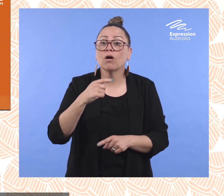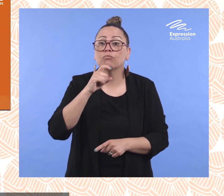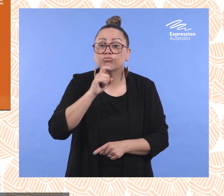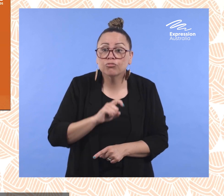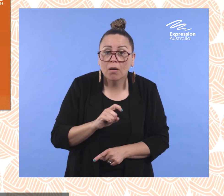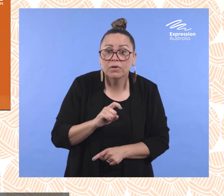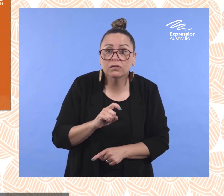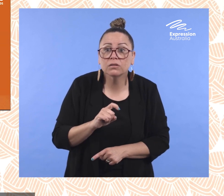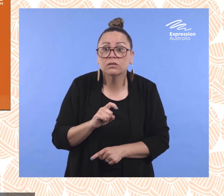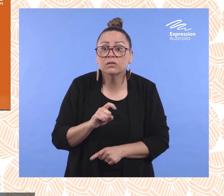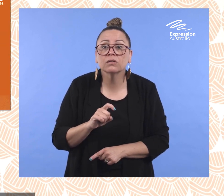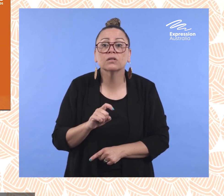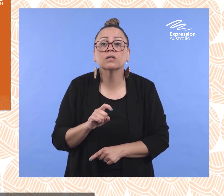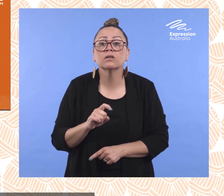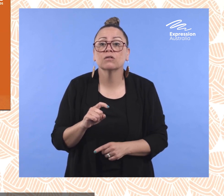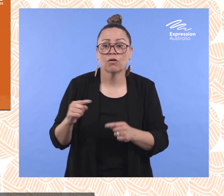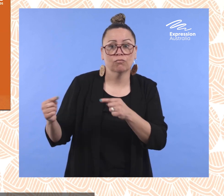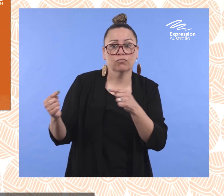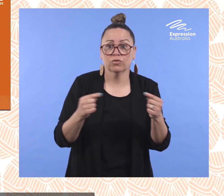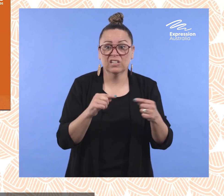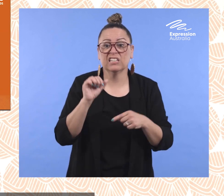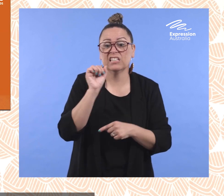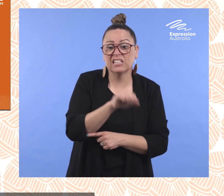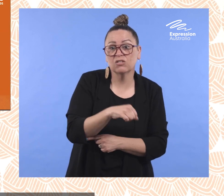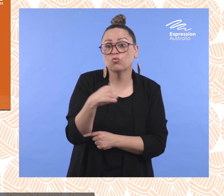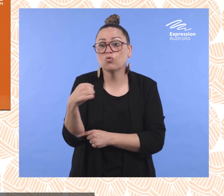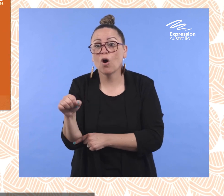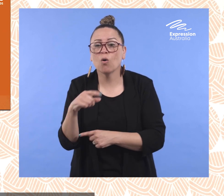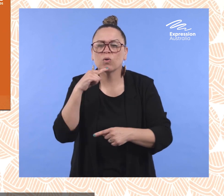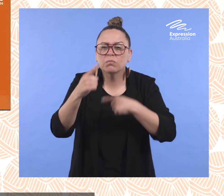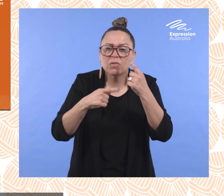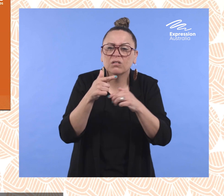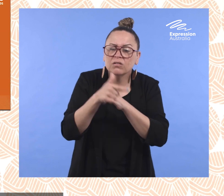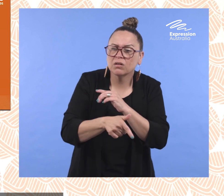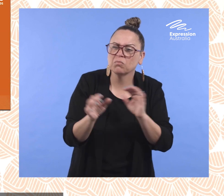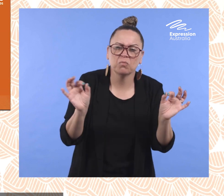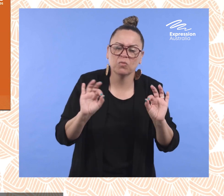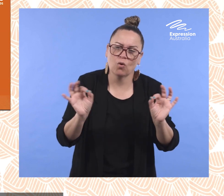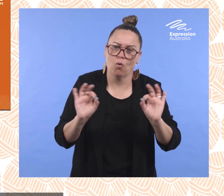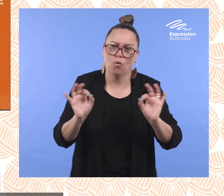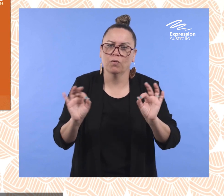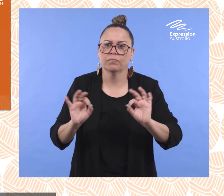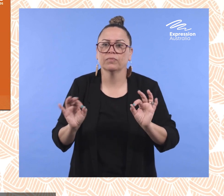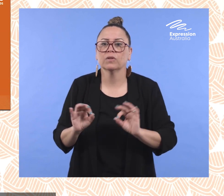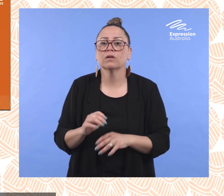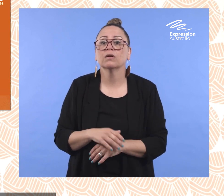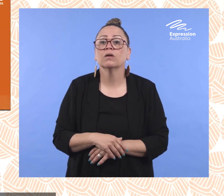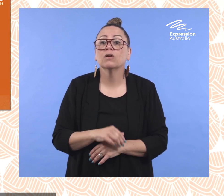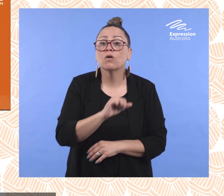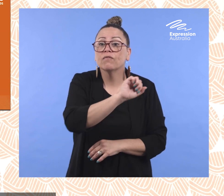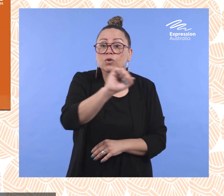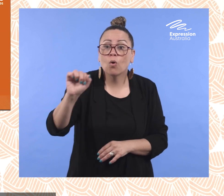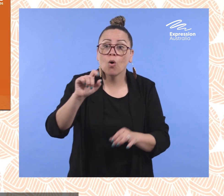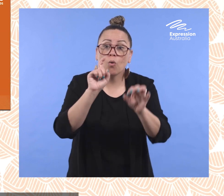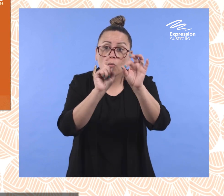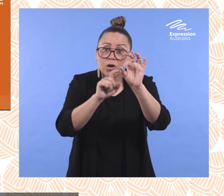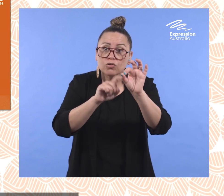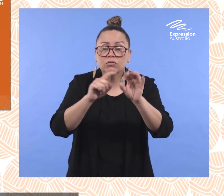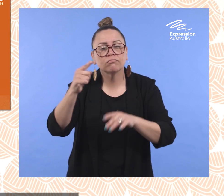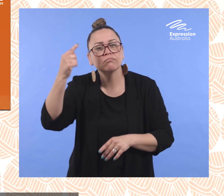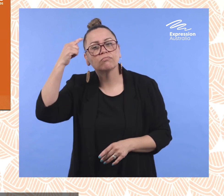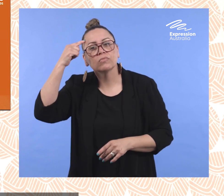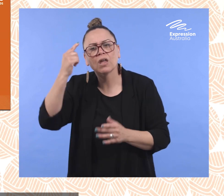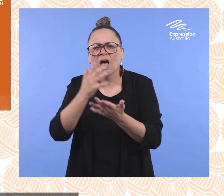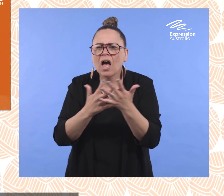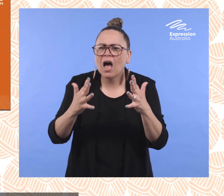touch on the arguments for and against. We're not going to go into great depth to answer your questions and to suggest a way of